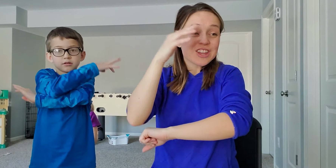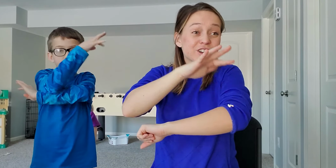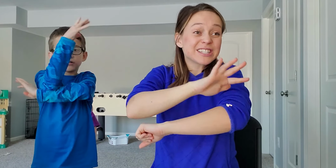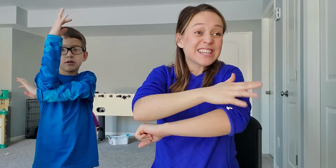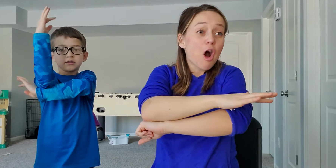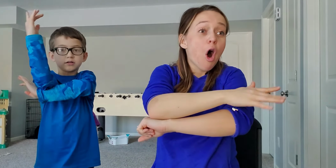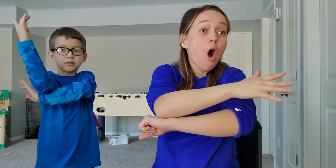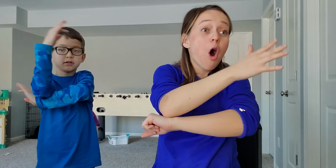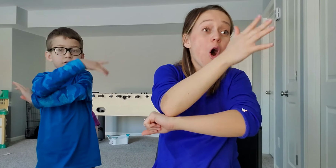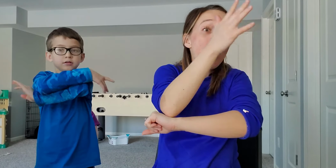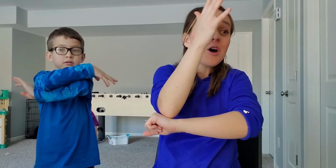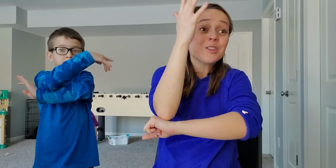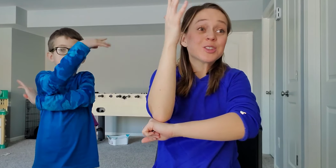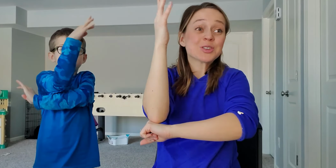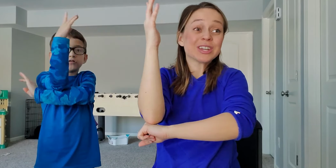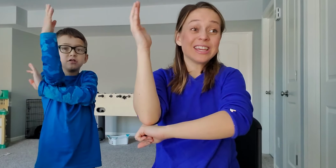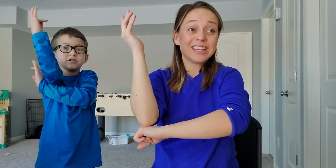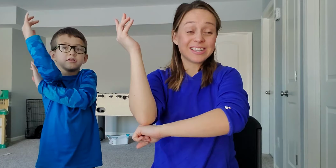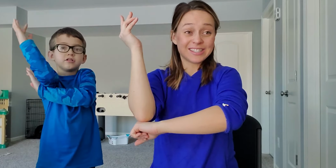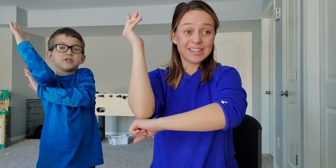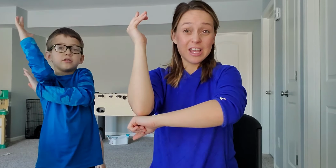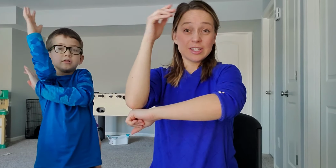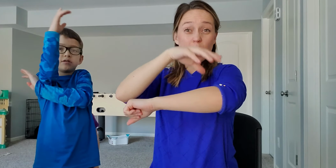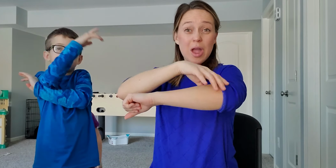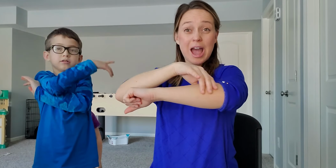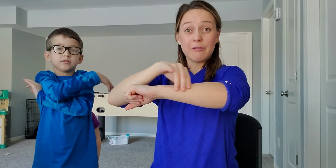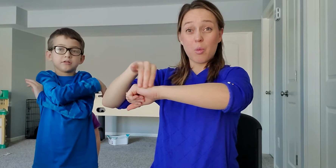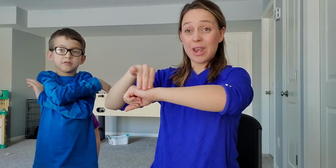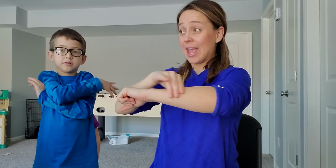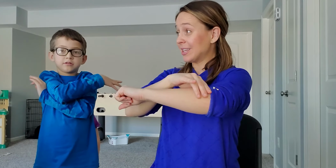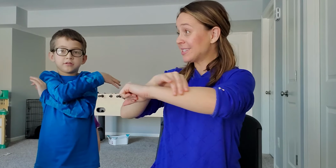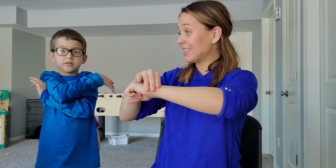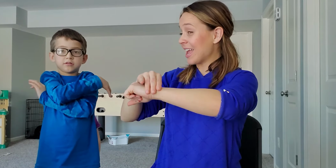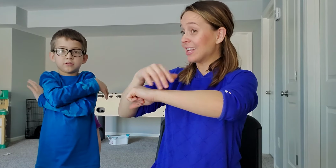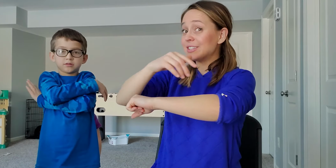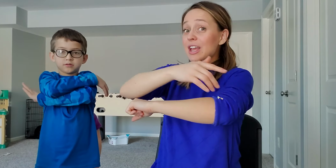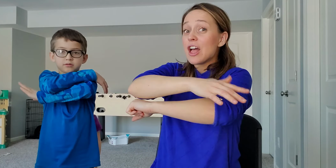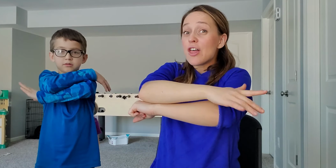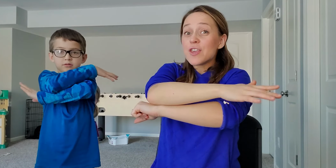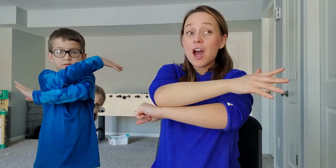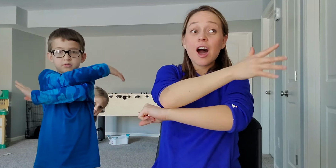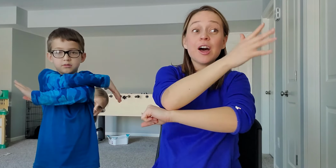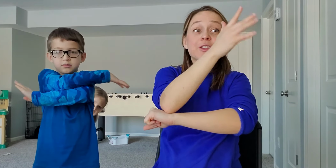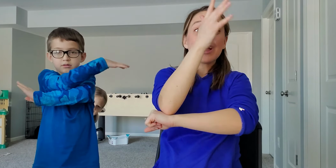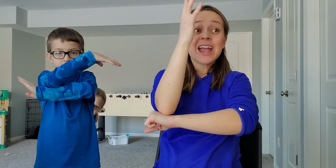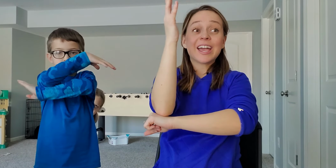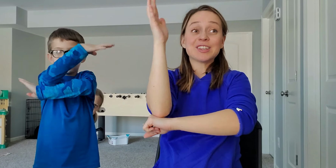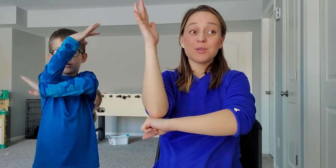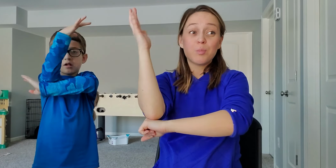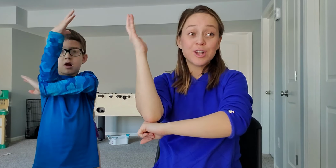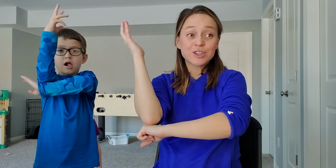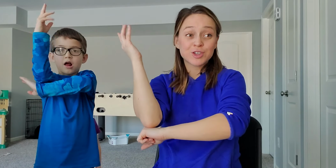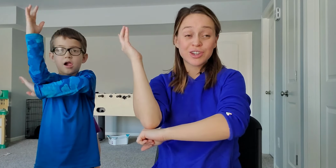going to see all the trees. So you have one hand is the land. The other hand is a bunch of